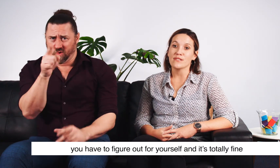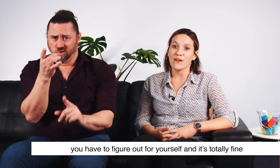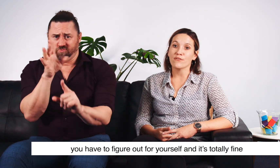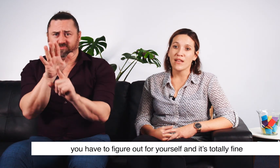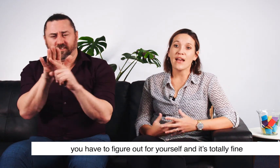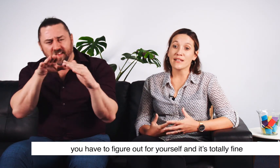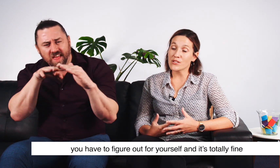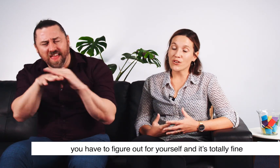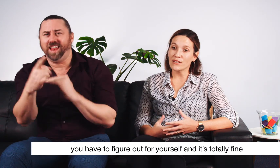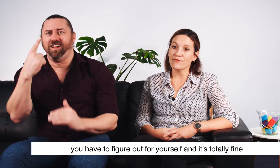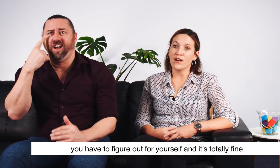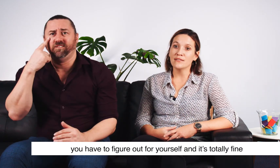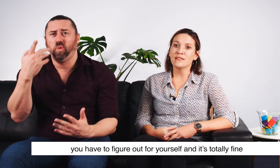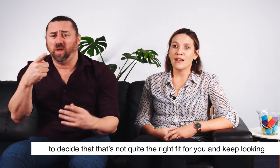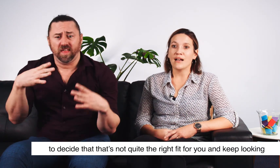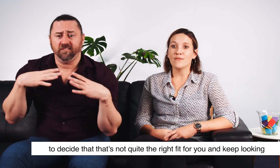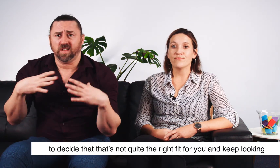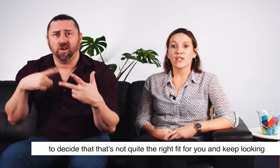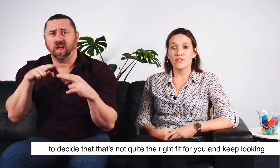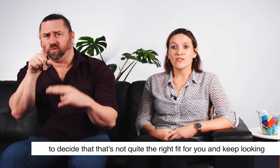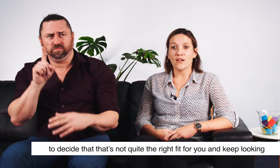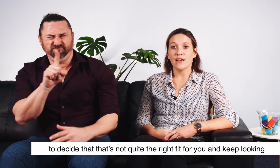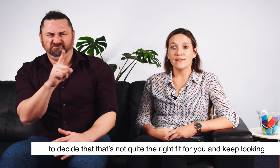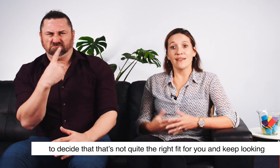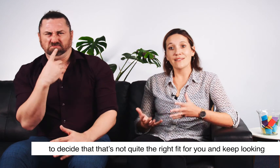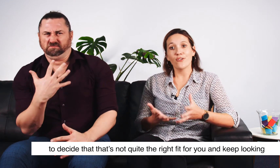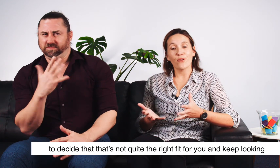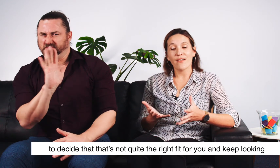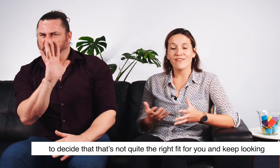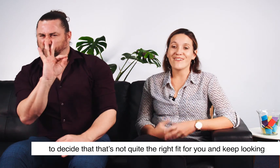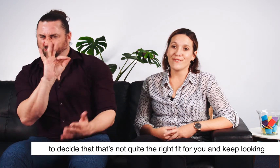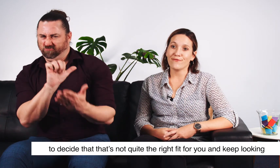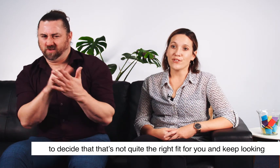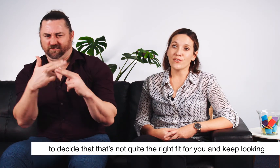for yourself. And it's totally fine to decide that that's not